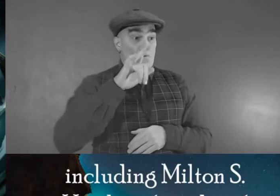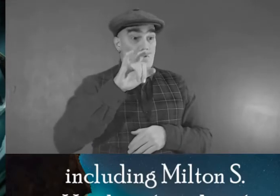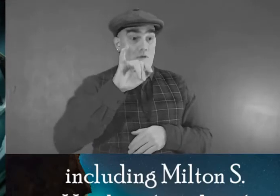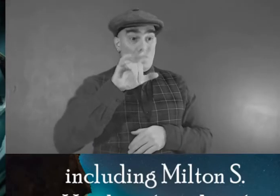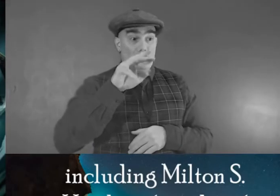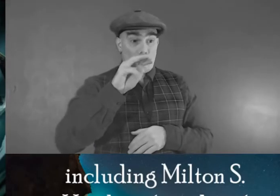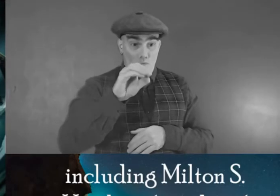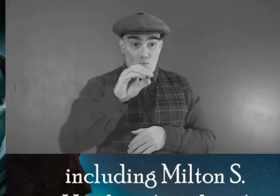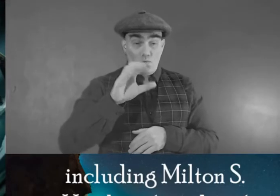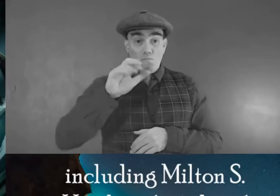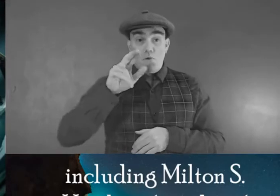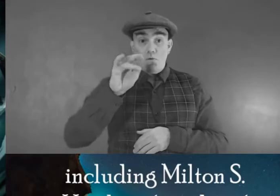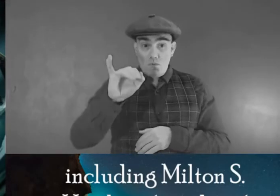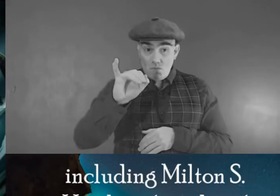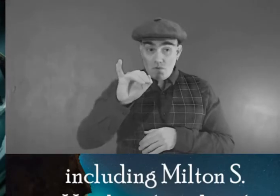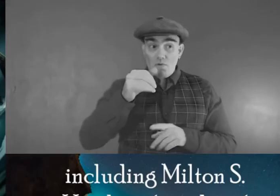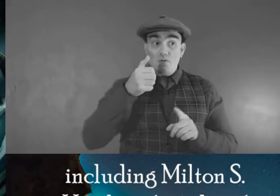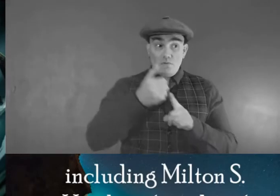Googly,